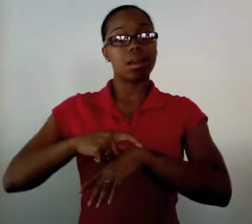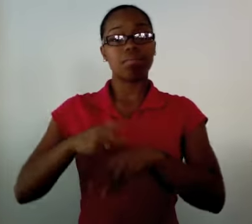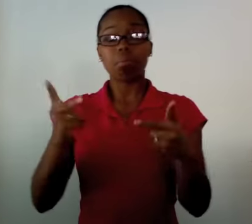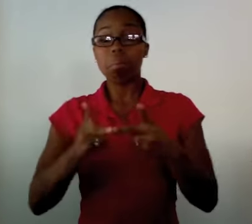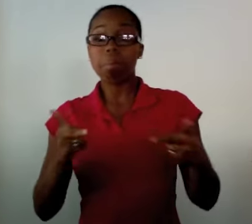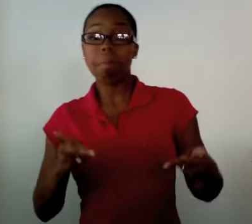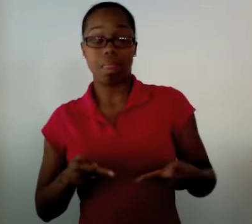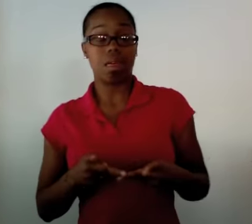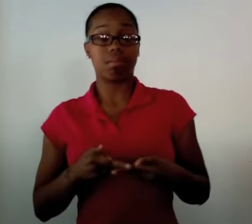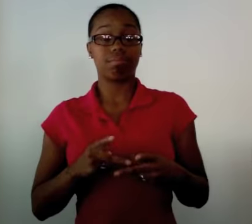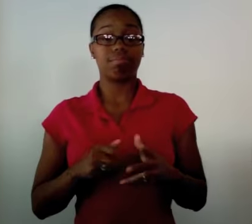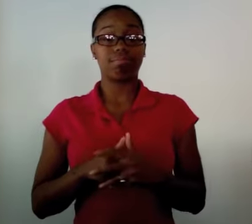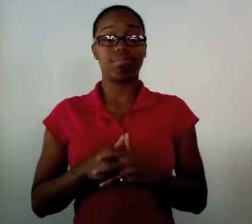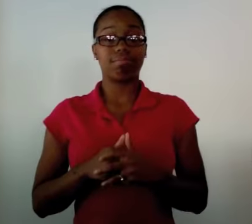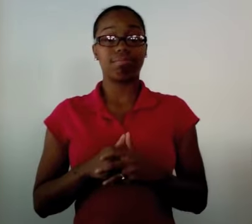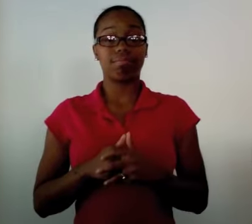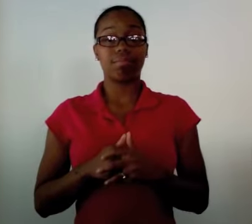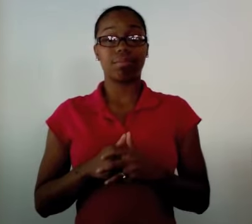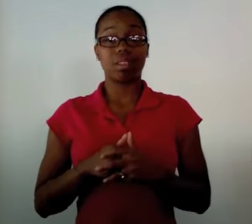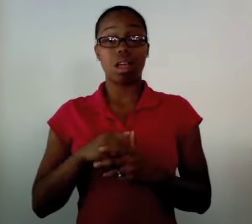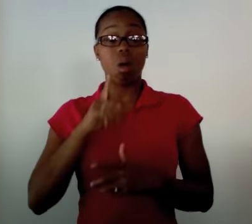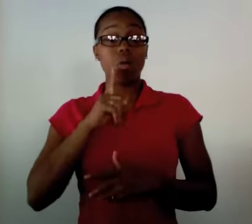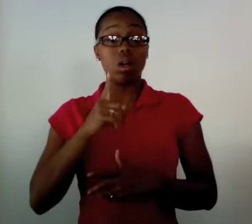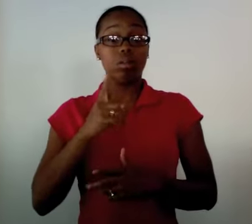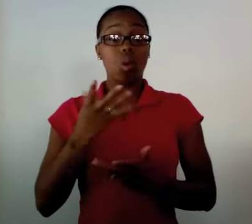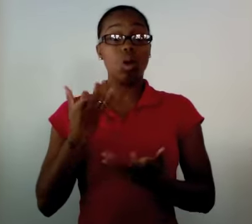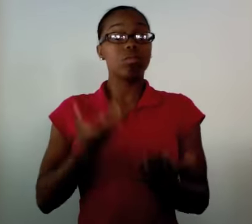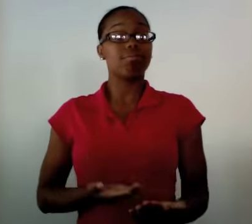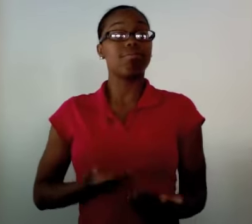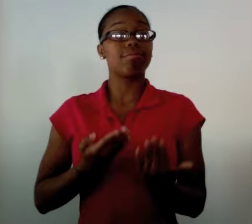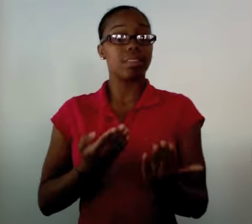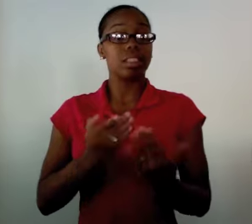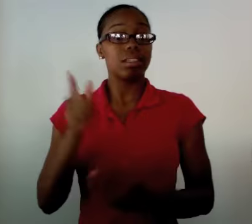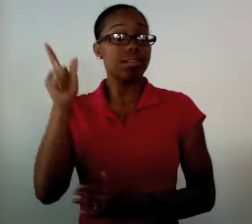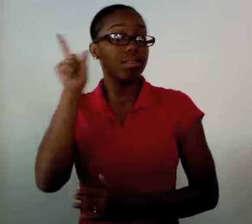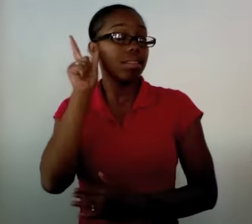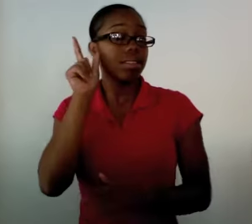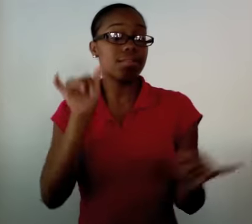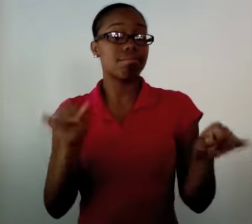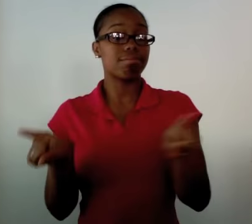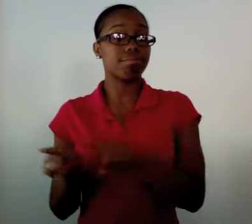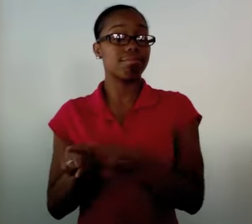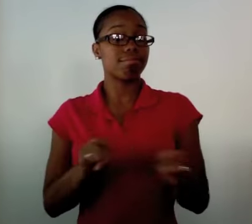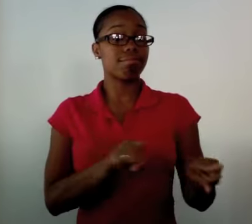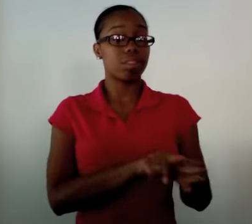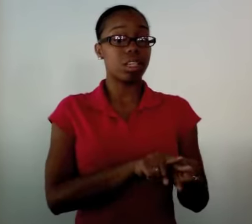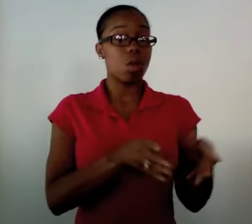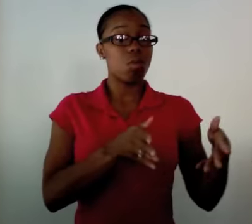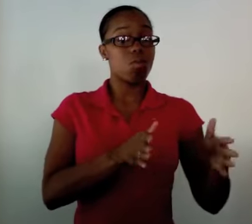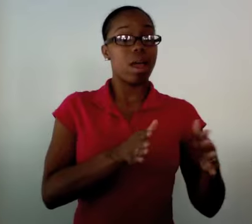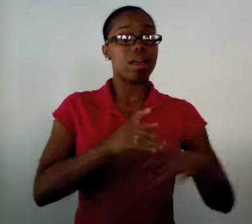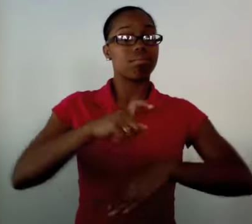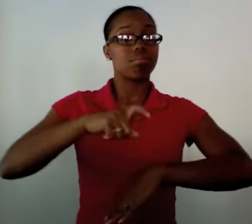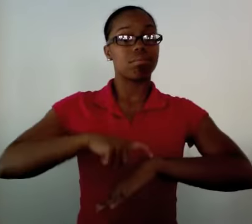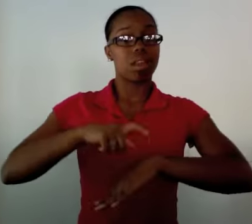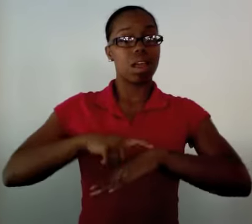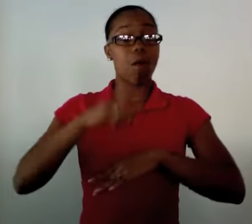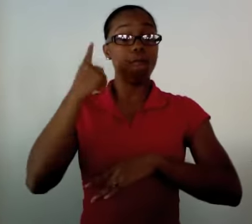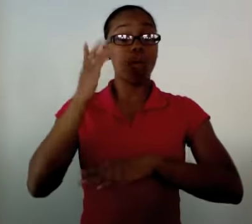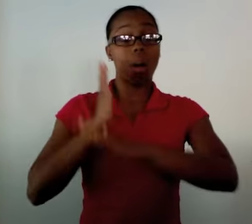it. In fact, I would suggest that our listening is the main way that we experience the flow of time from past to future.